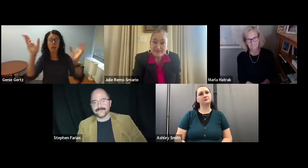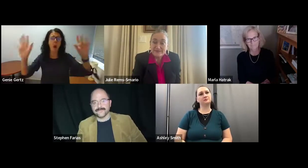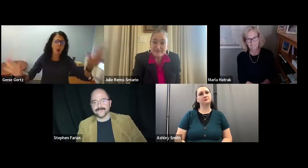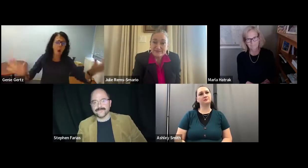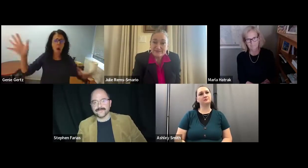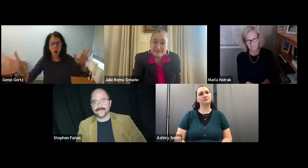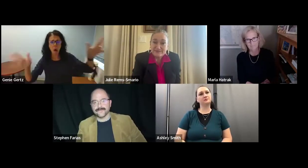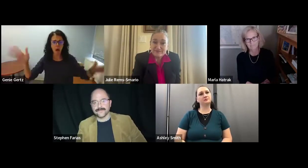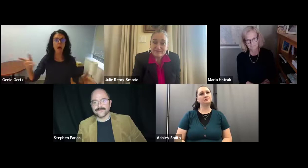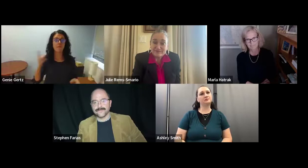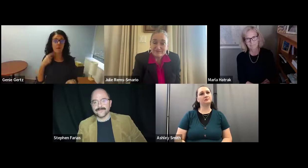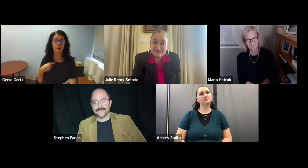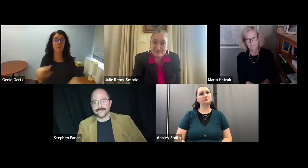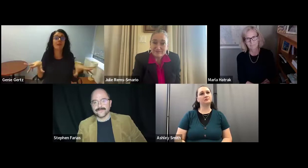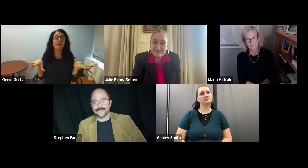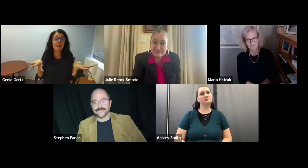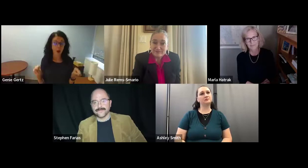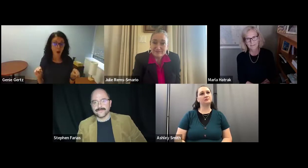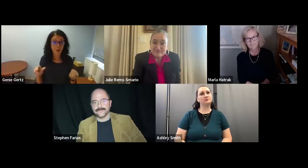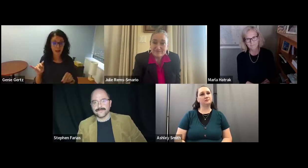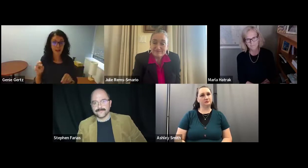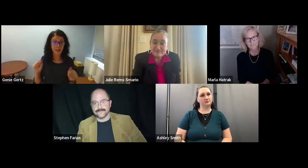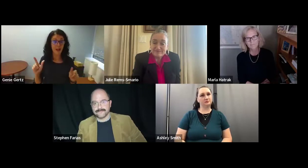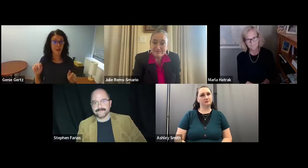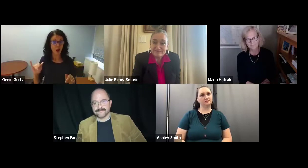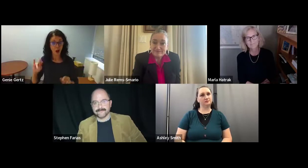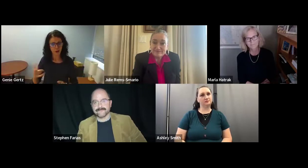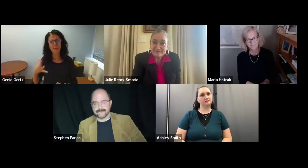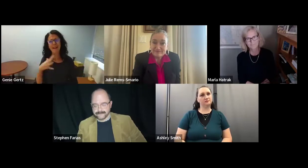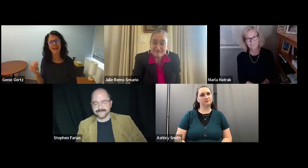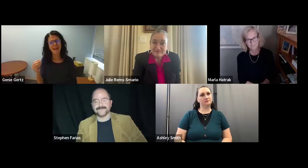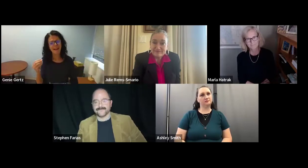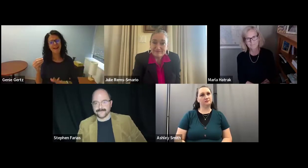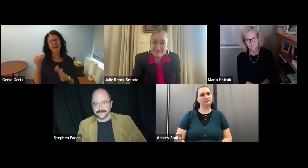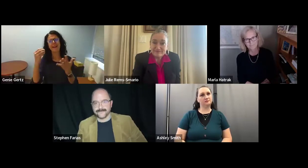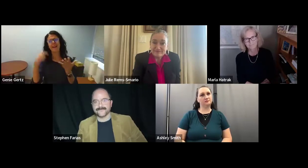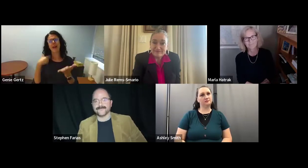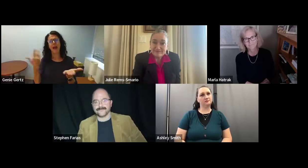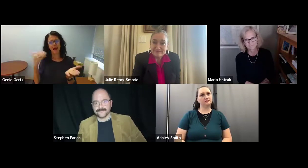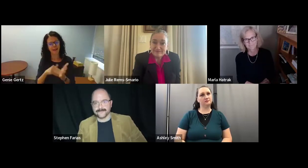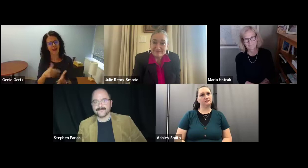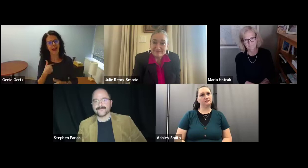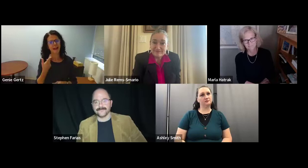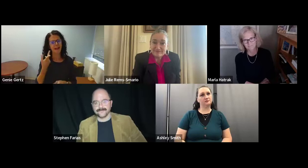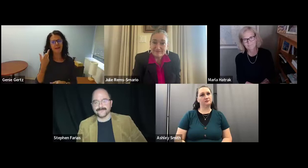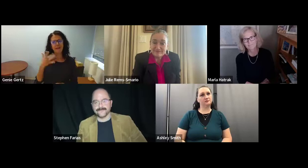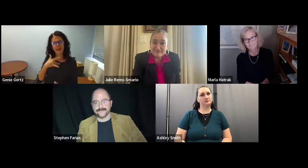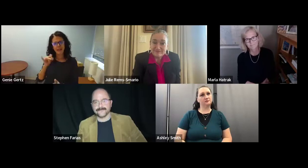is triggering for me. It's alarming, right? No. Something has to be something has to happen.